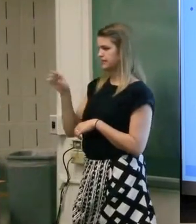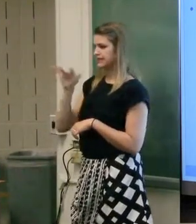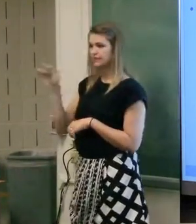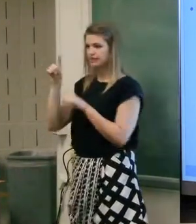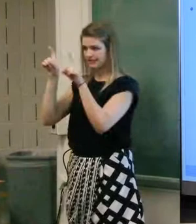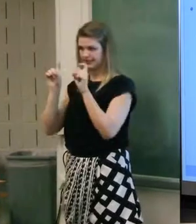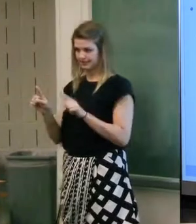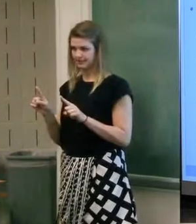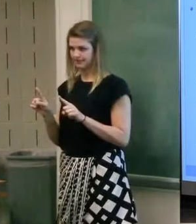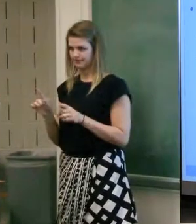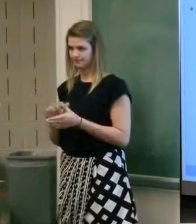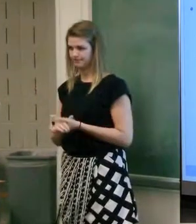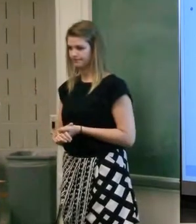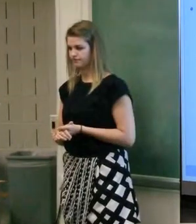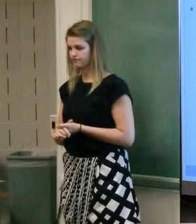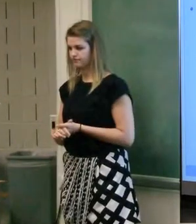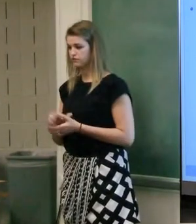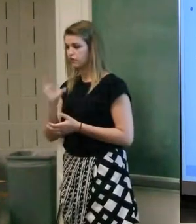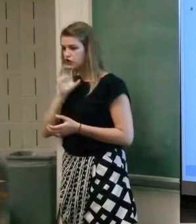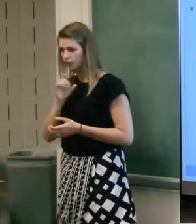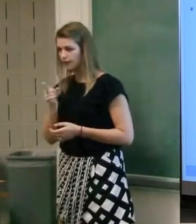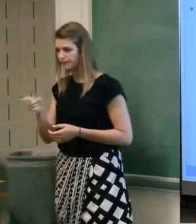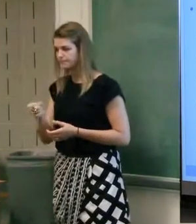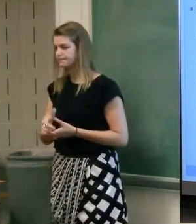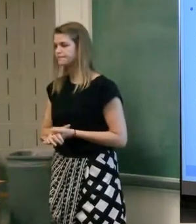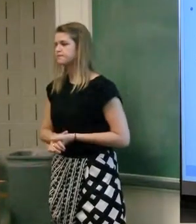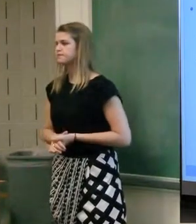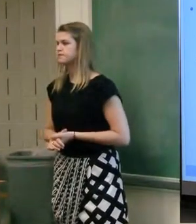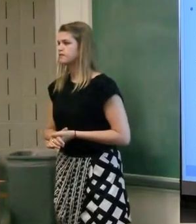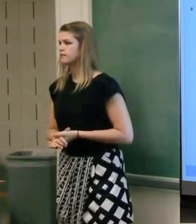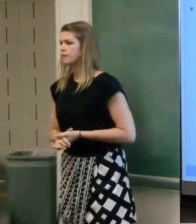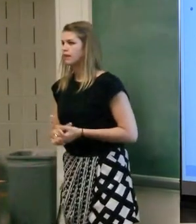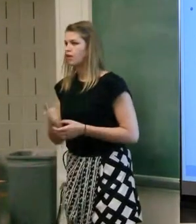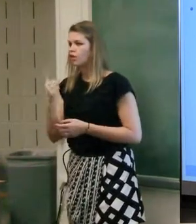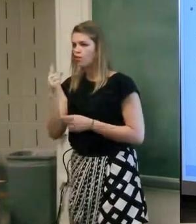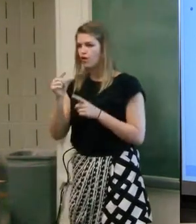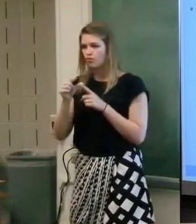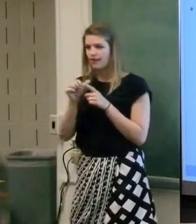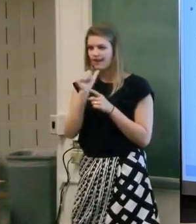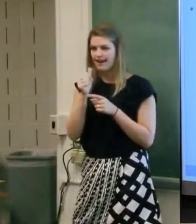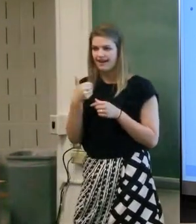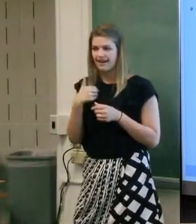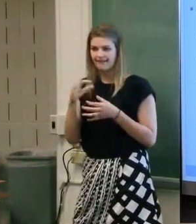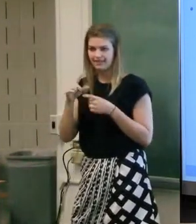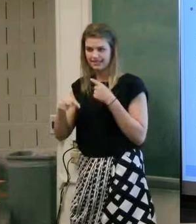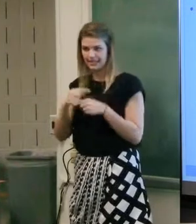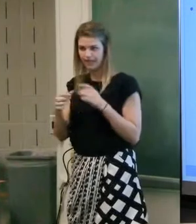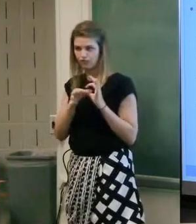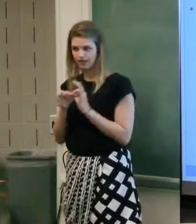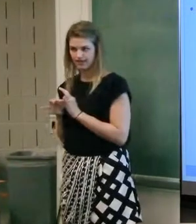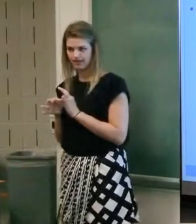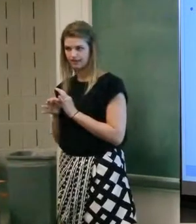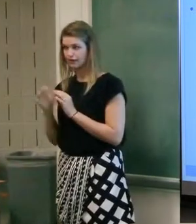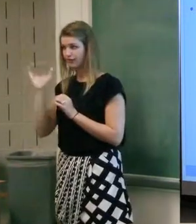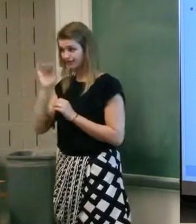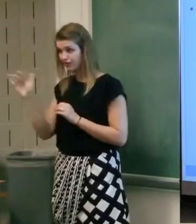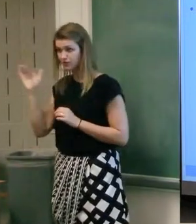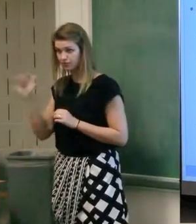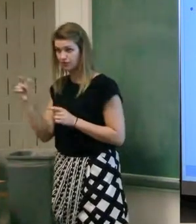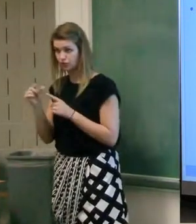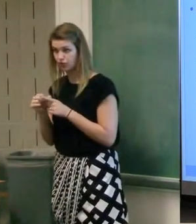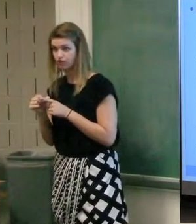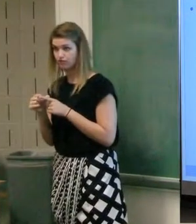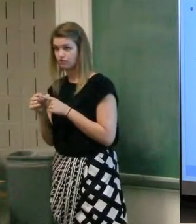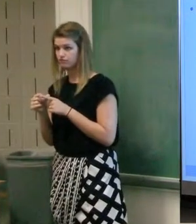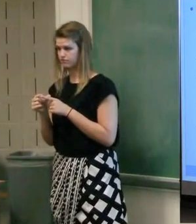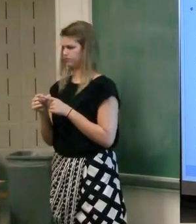test to Chloe. And there was a certain word that didn't have a sign. So she finger spelled the